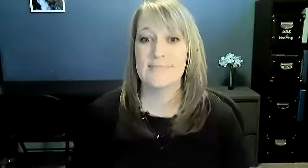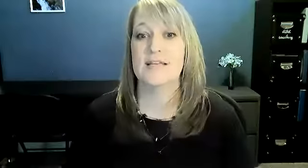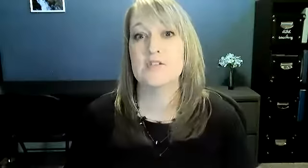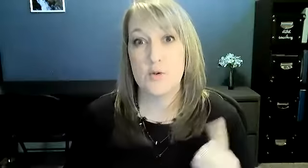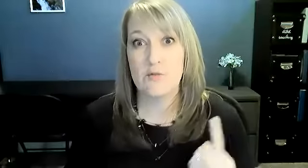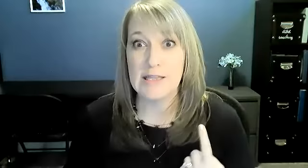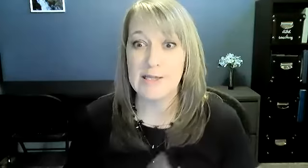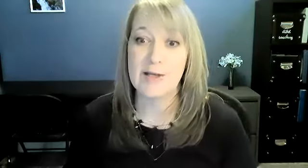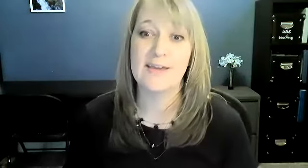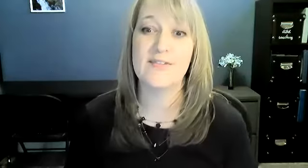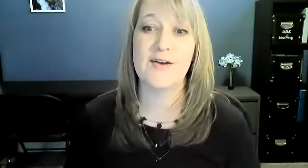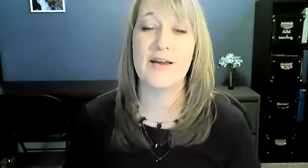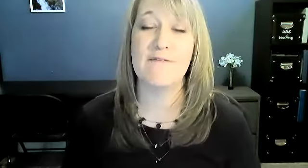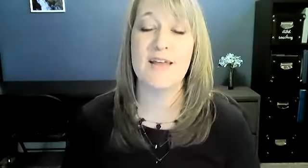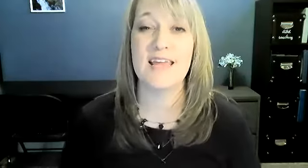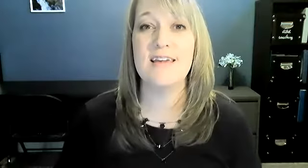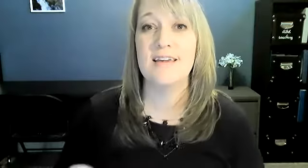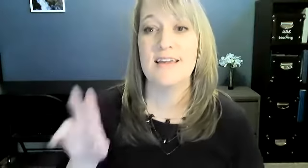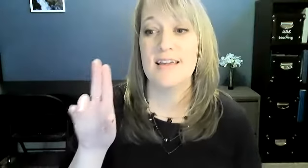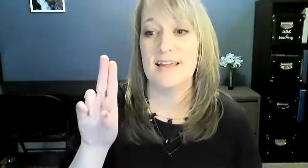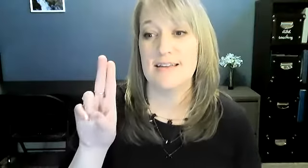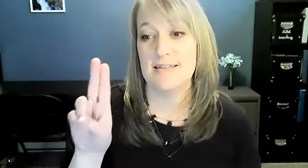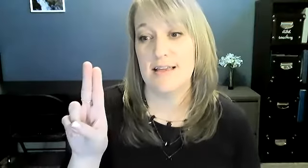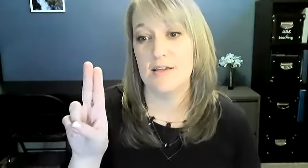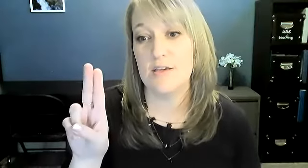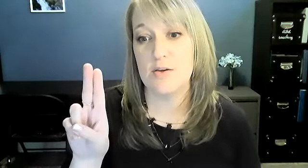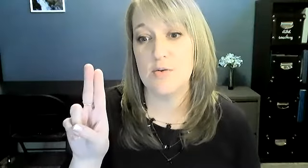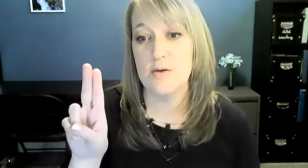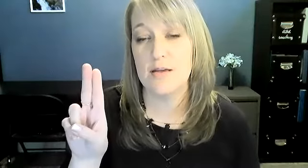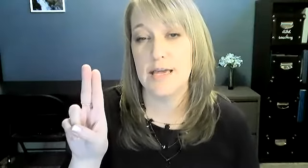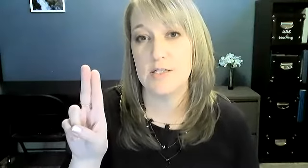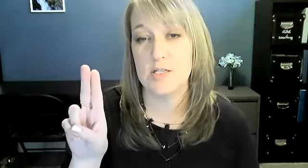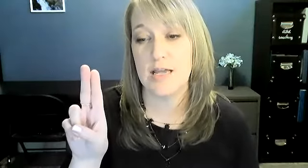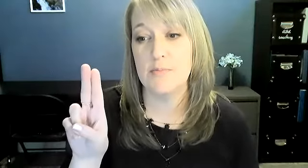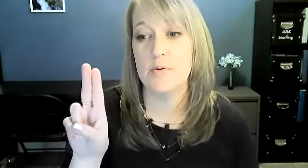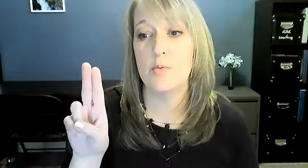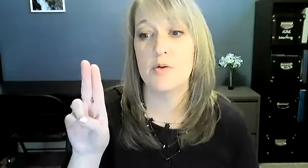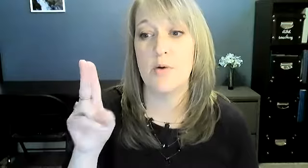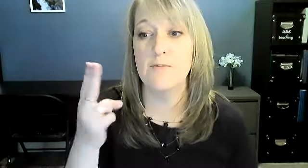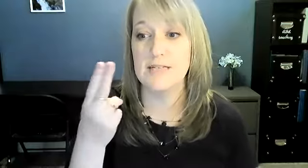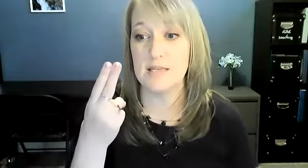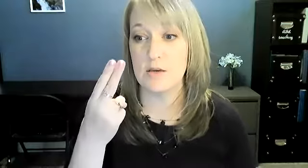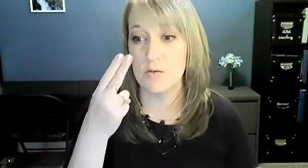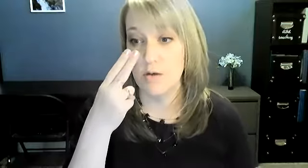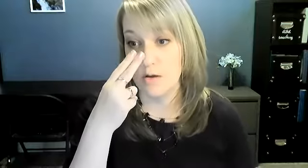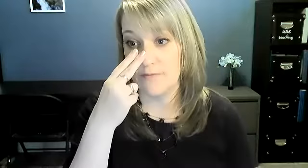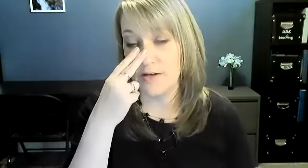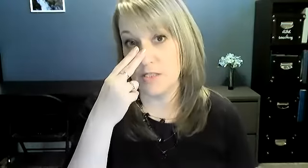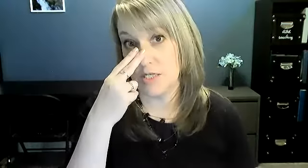And show a friendly look. All right, funny is a U hand shape with your palm facing you, your fingers touching